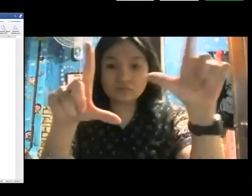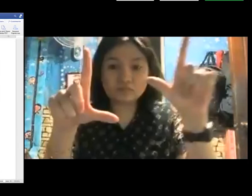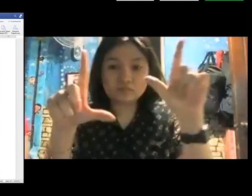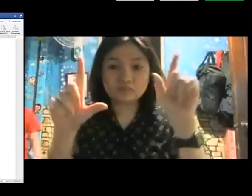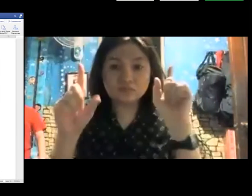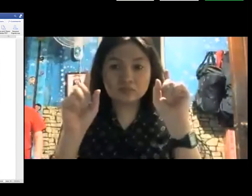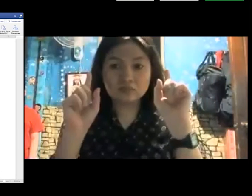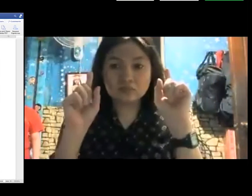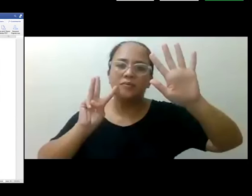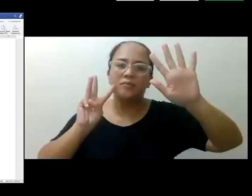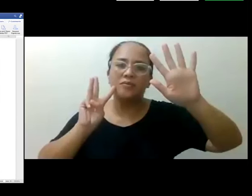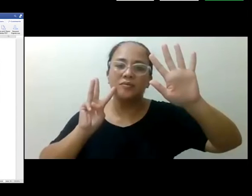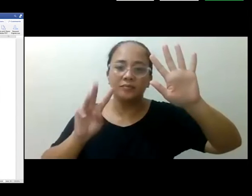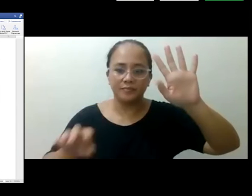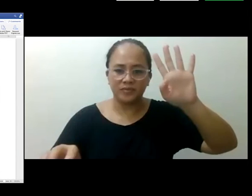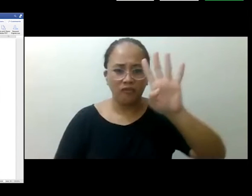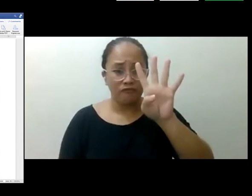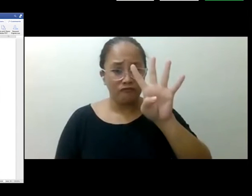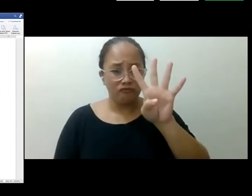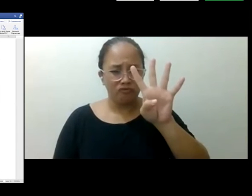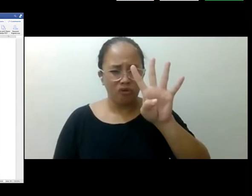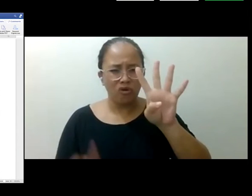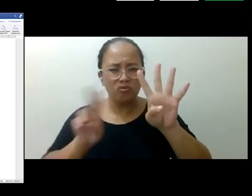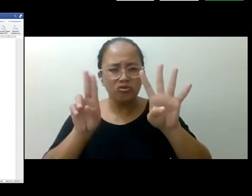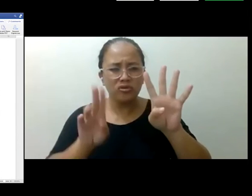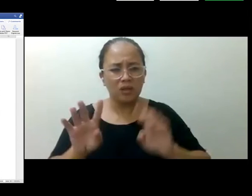4 goes on left hand or right hand?